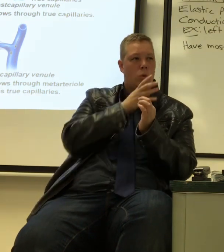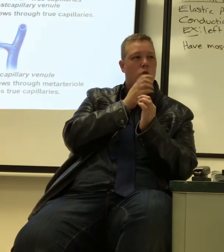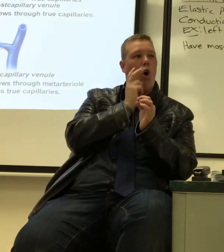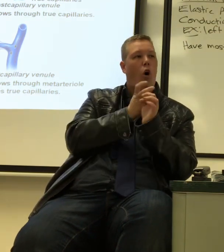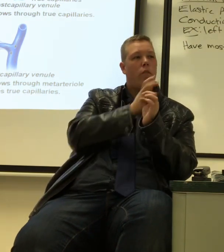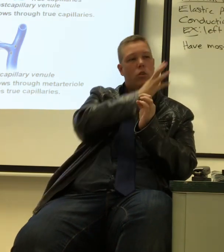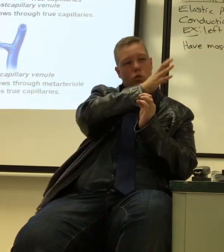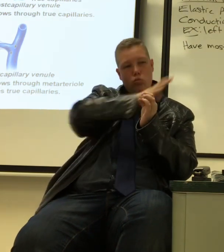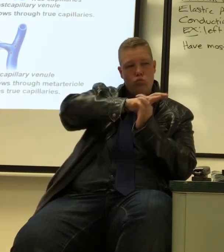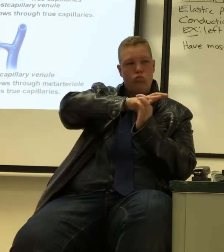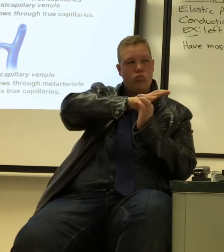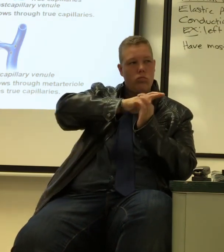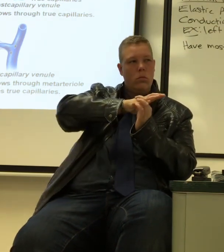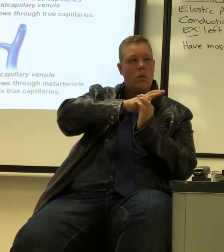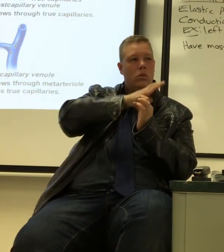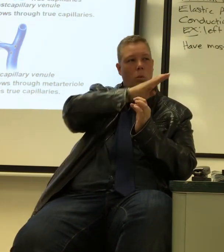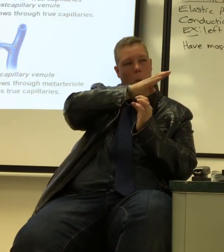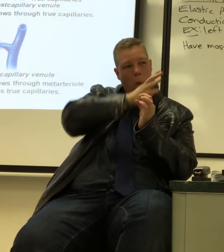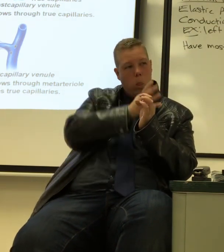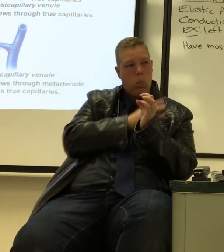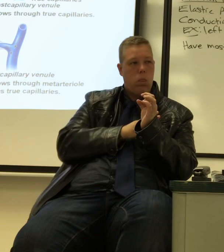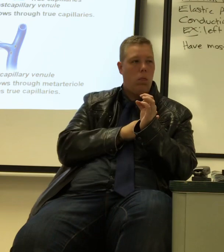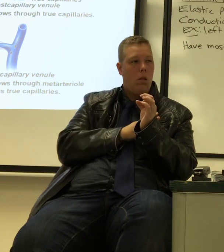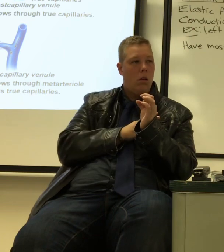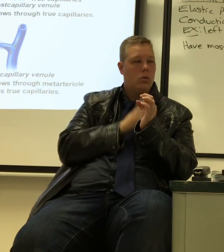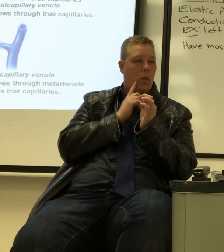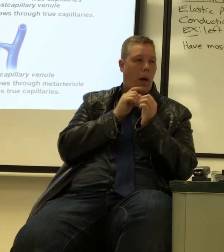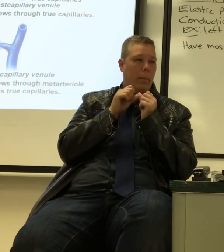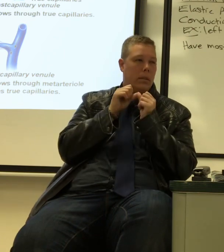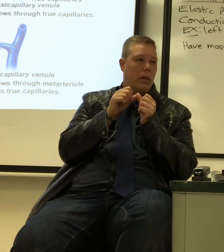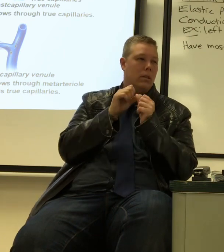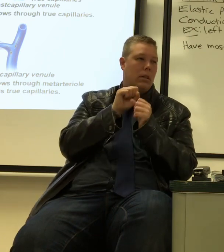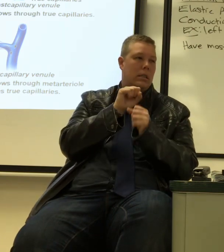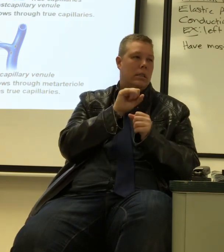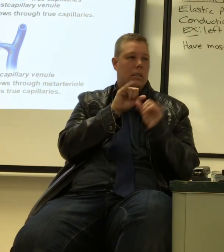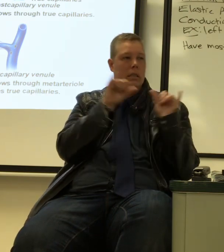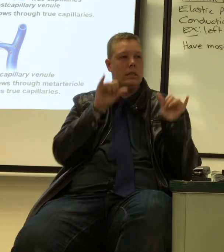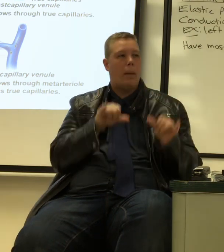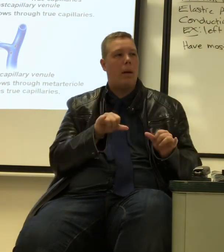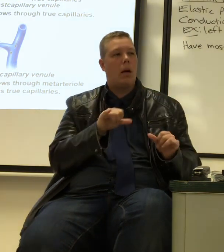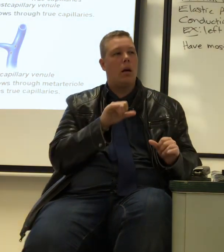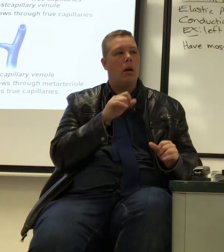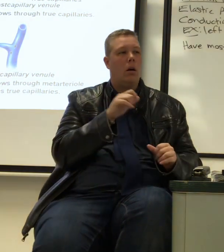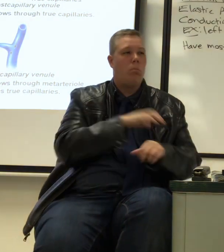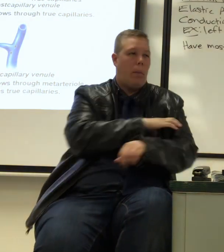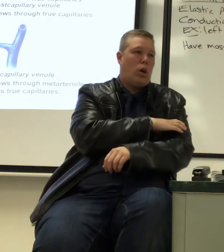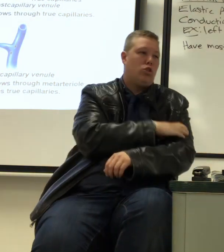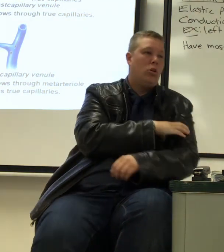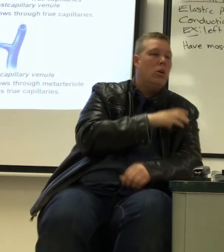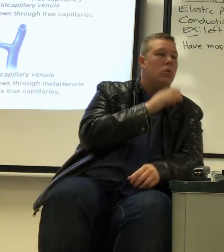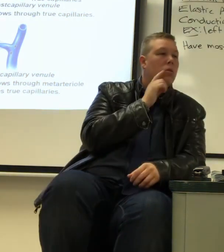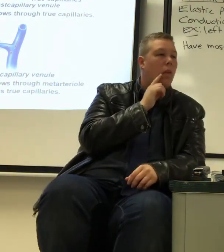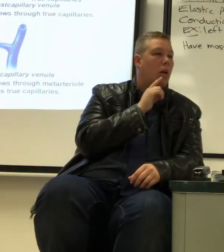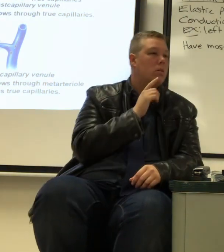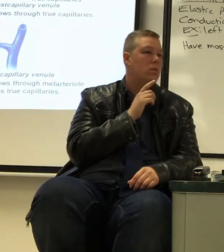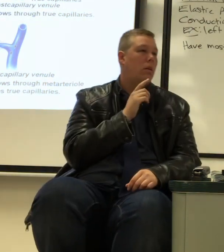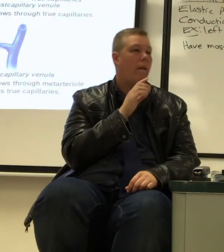sphincters. That maintains systemic blood pressure. So vasoconstriction increases